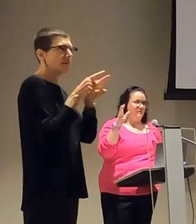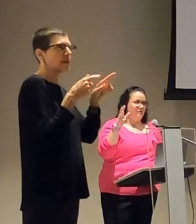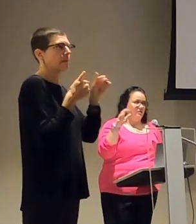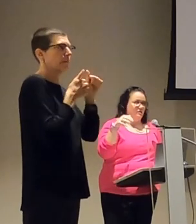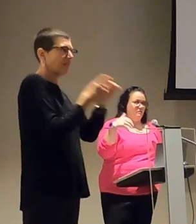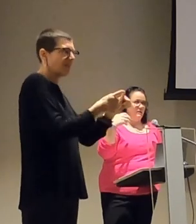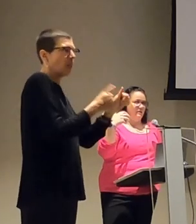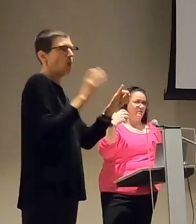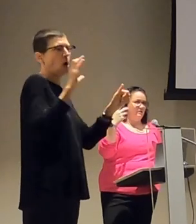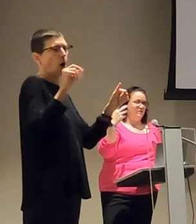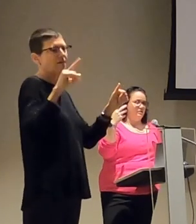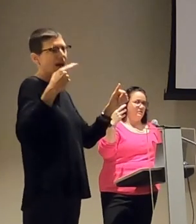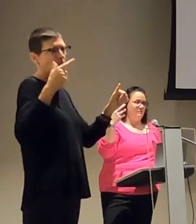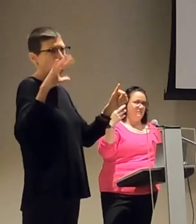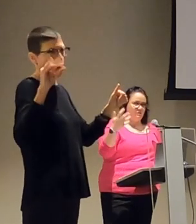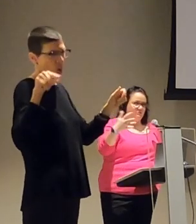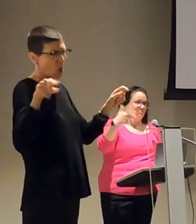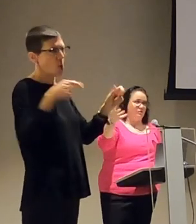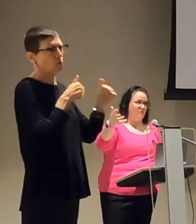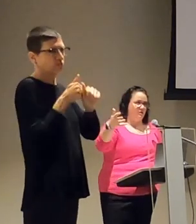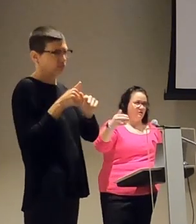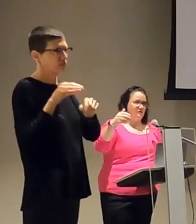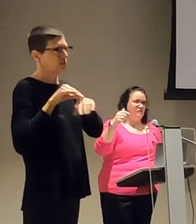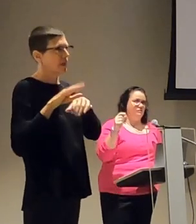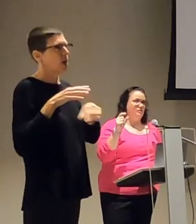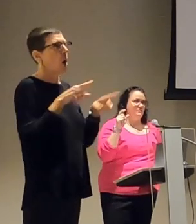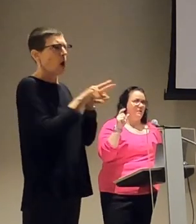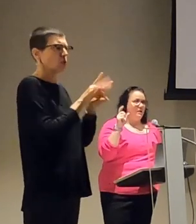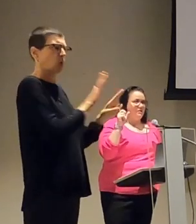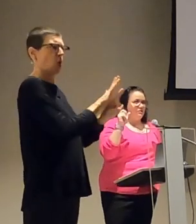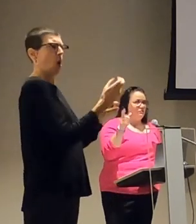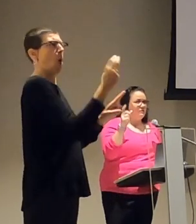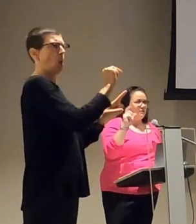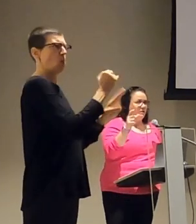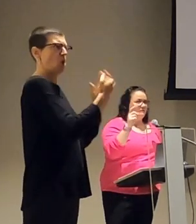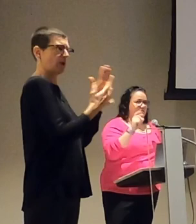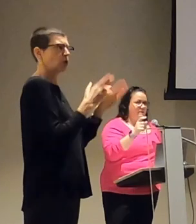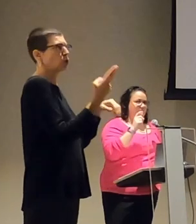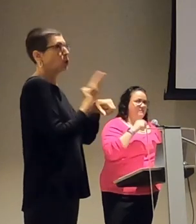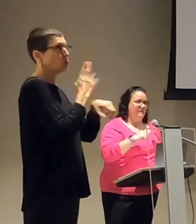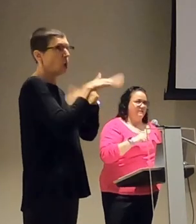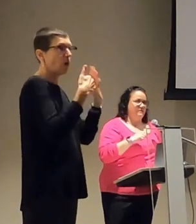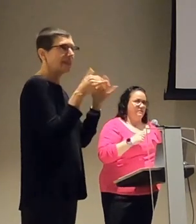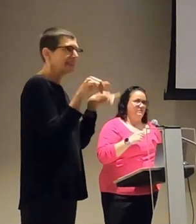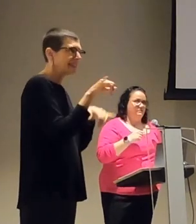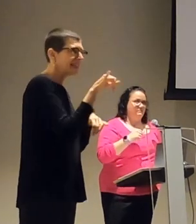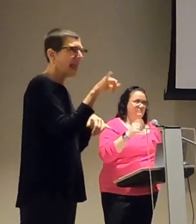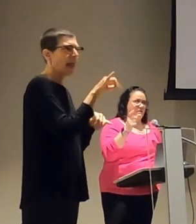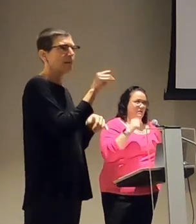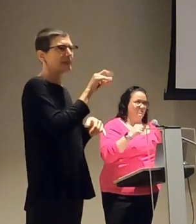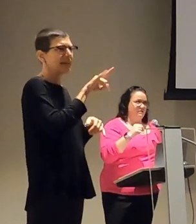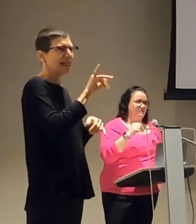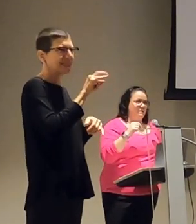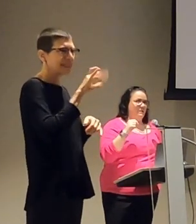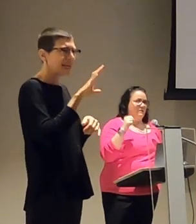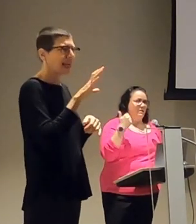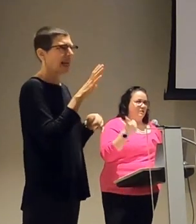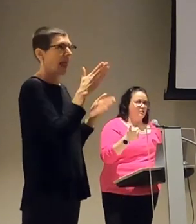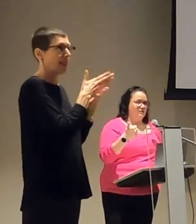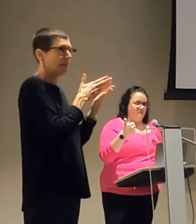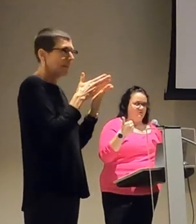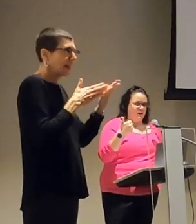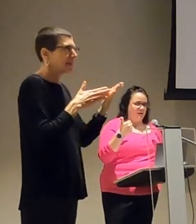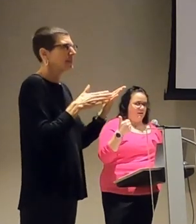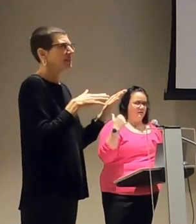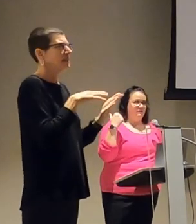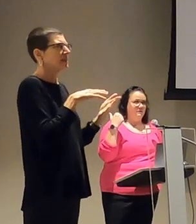of Caravaggio, and she was also a Baroque artist. So she uses all of the same stylistic elements: